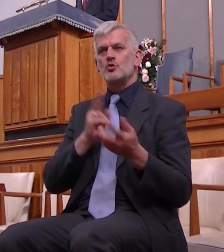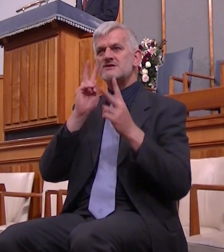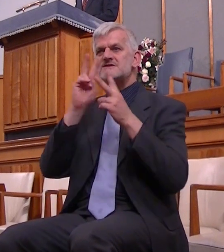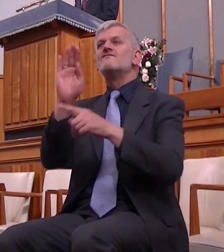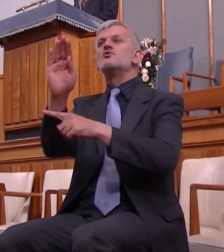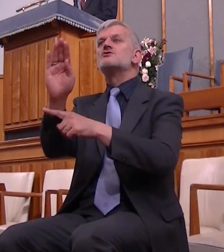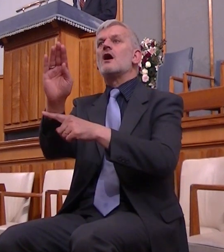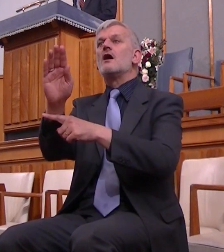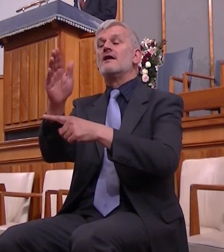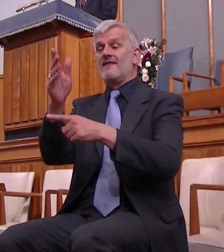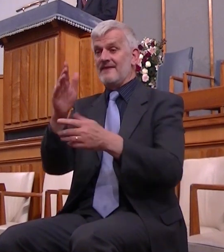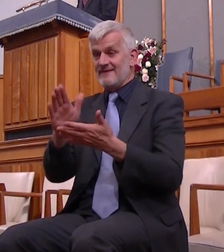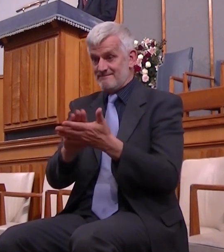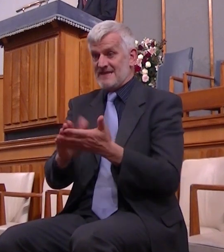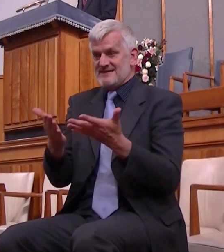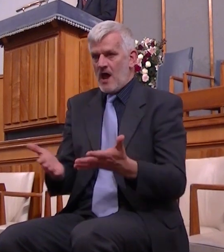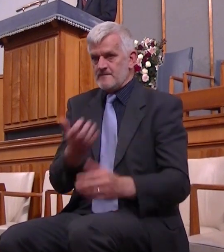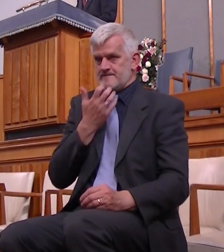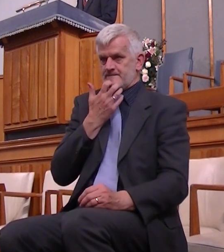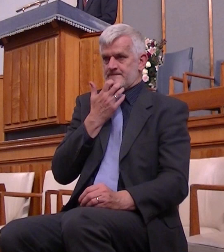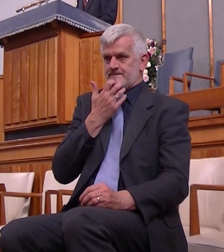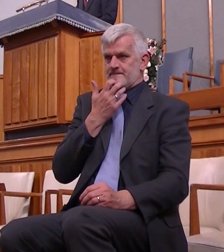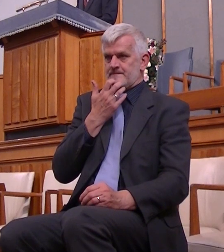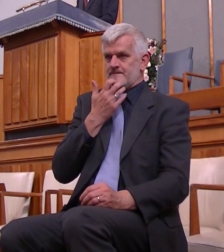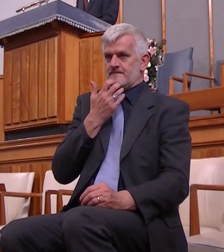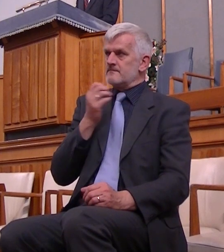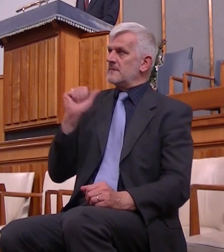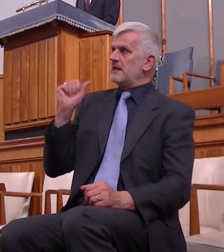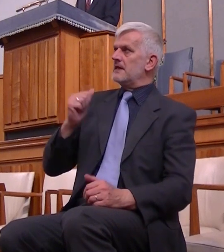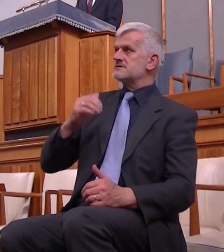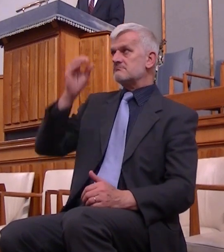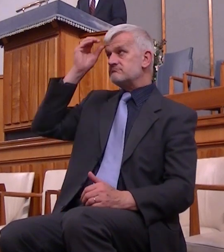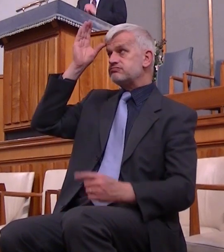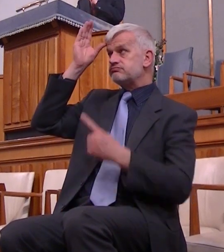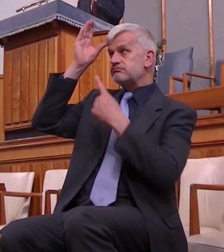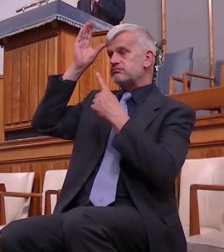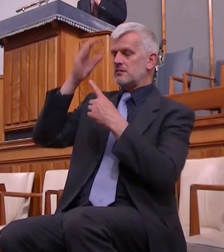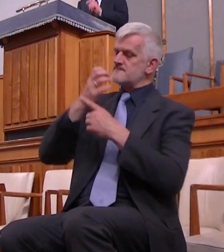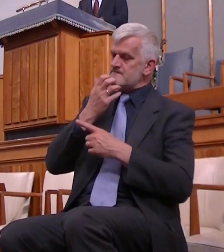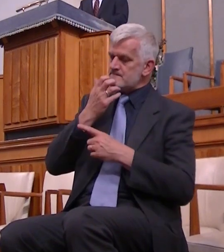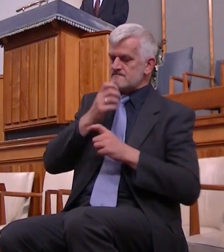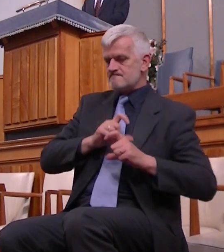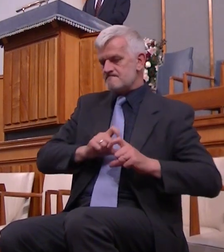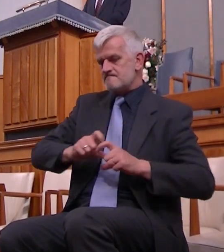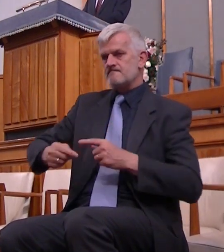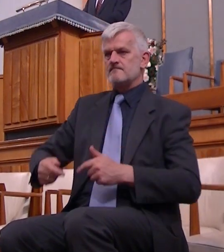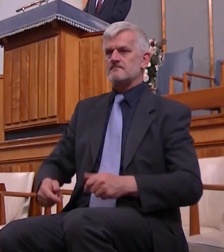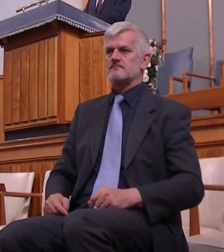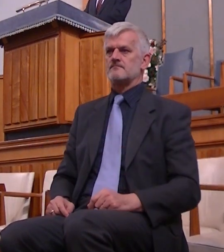us, the knowledge of God. It's so long-suffering. Of course, in some